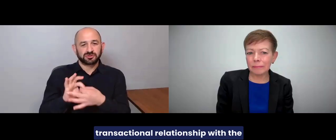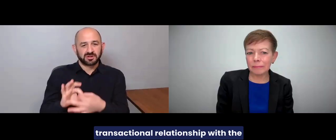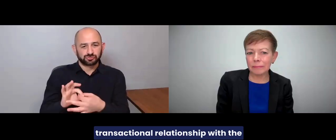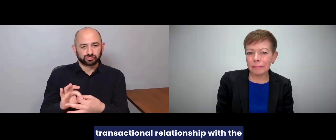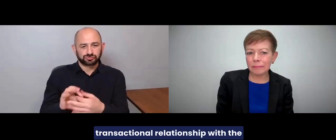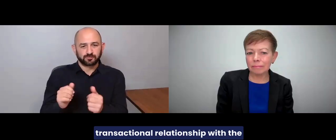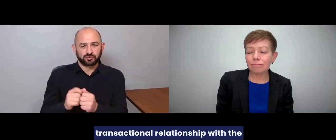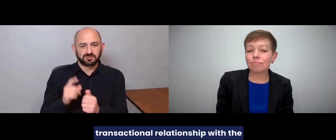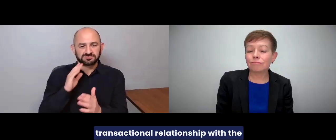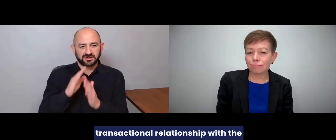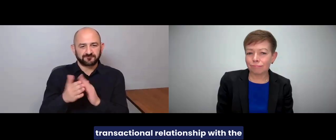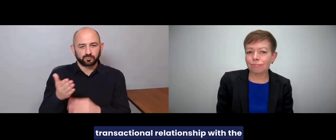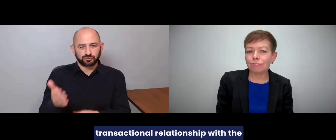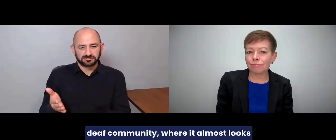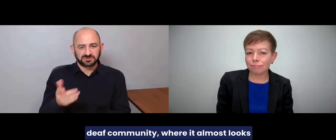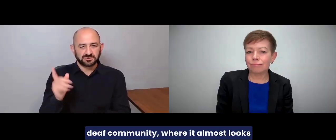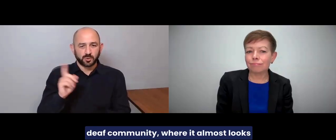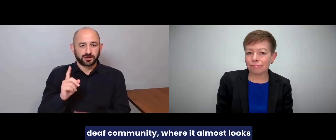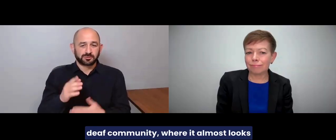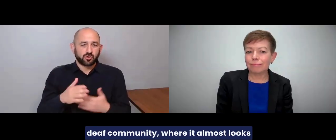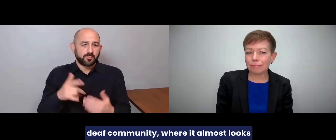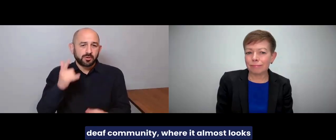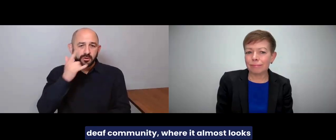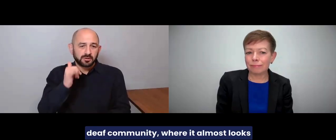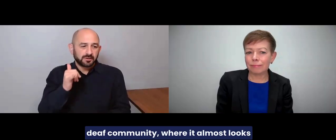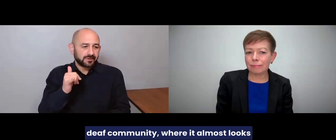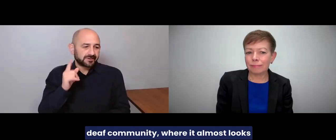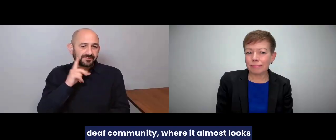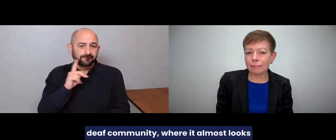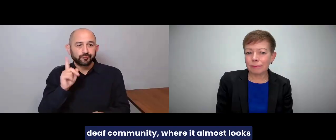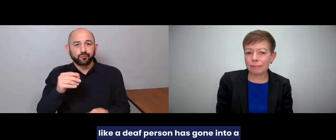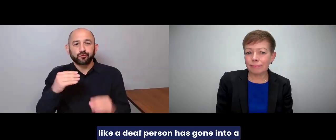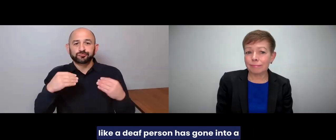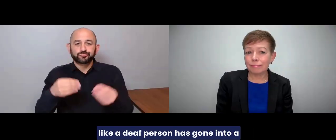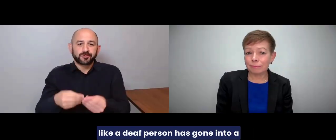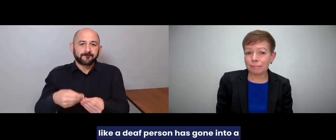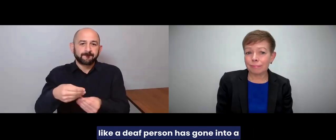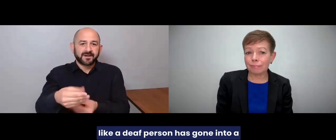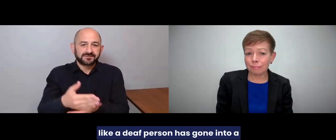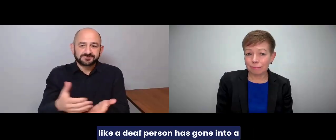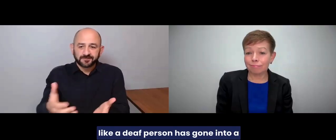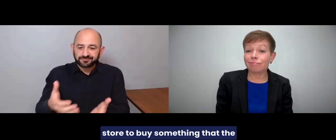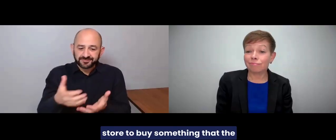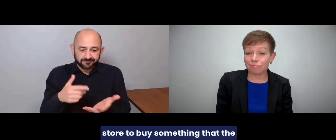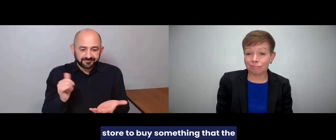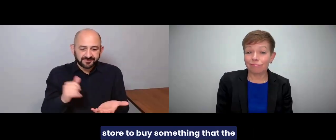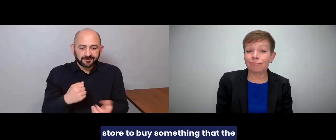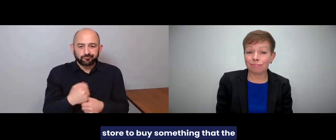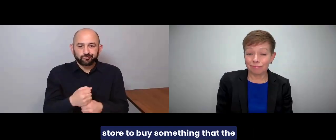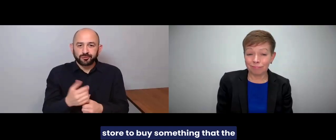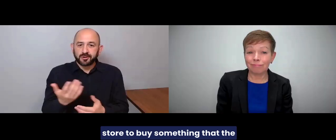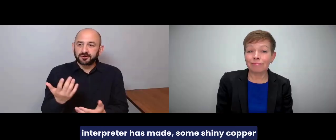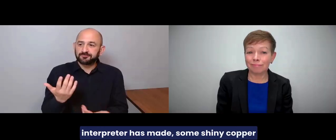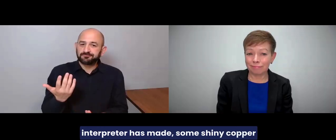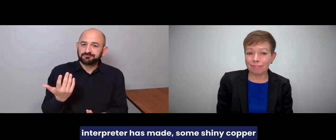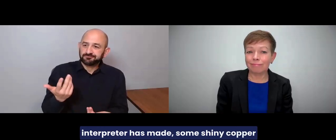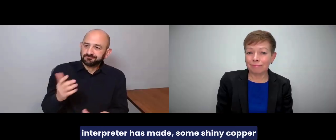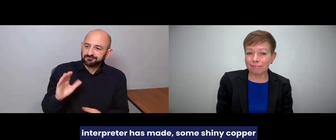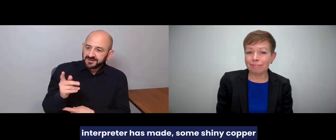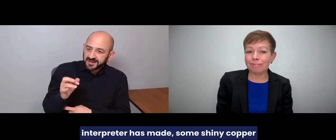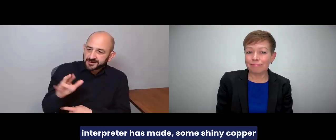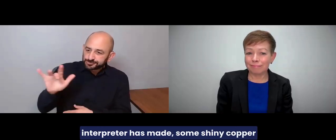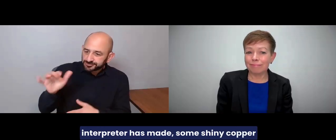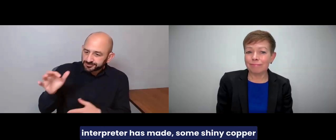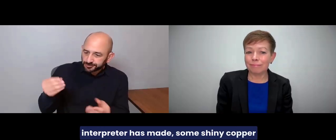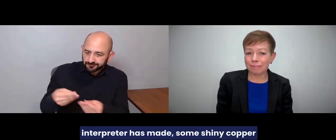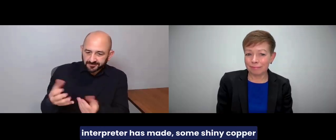having a transactional relationship with the deaf community, where it almost looks like a deaf person has gone into a store to buy something that the interpreter has